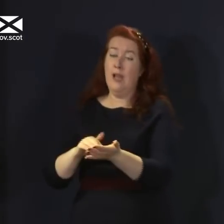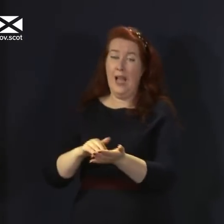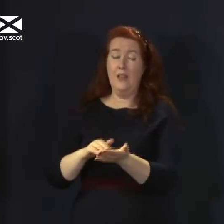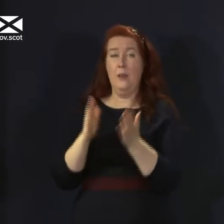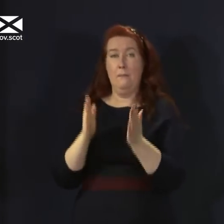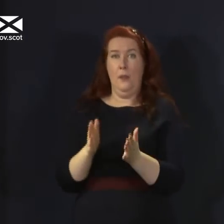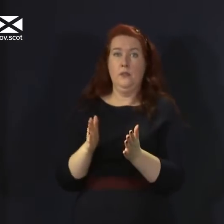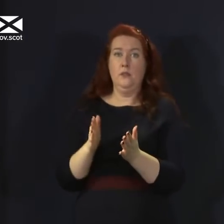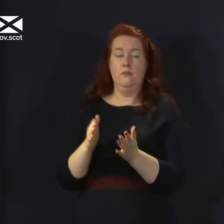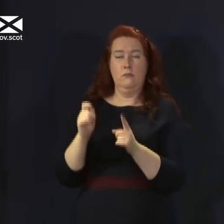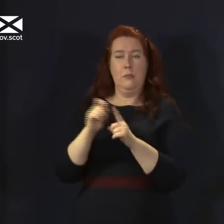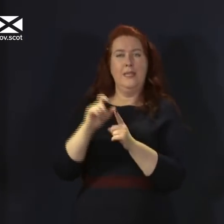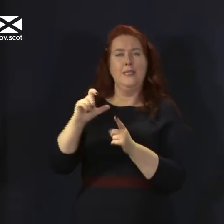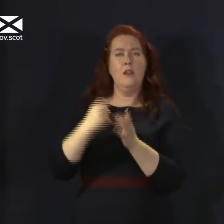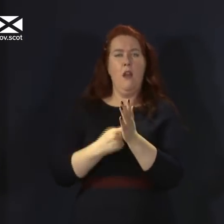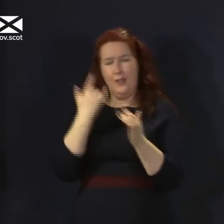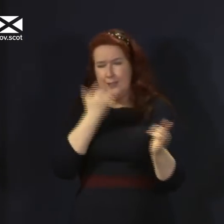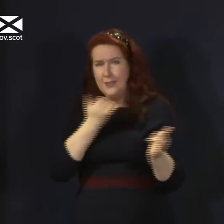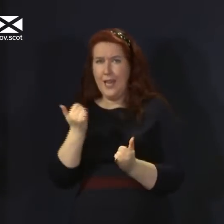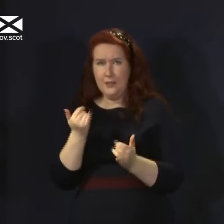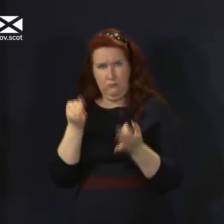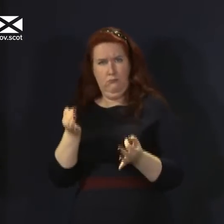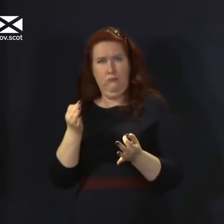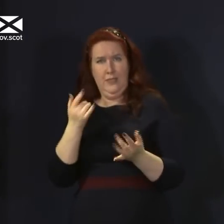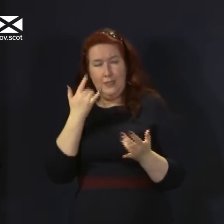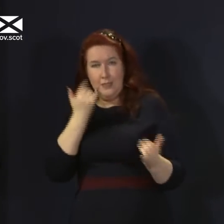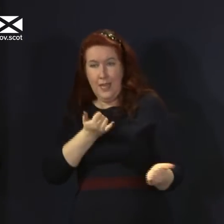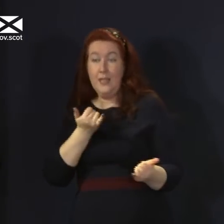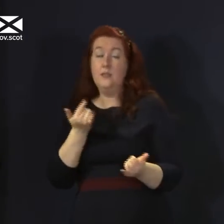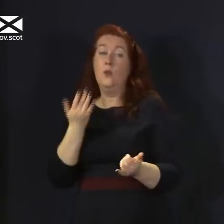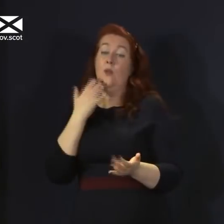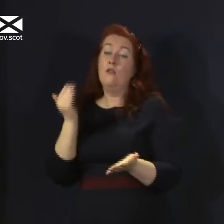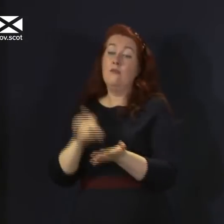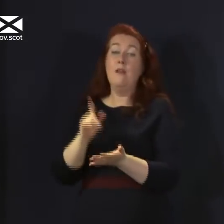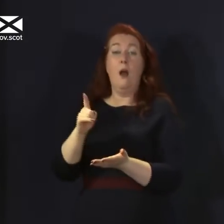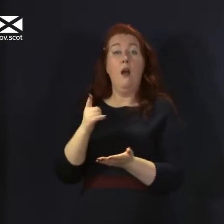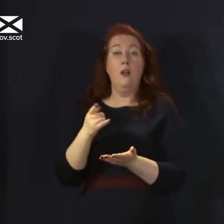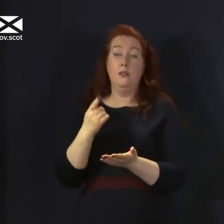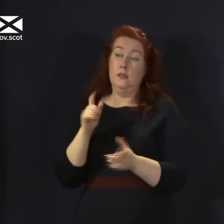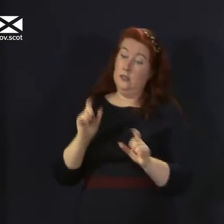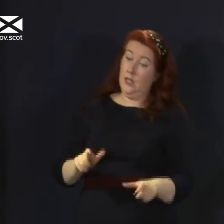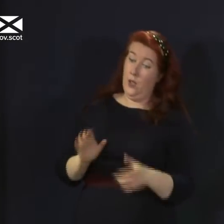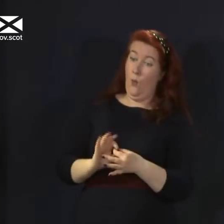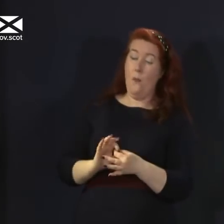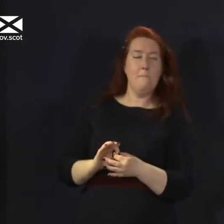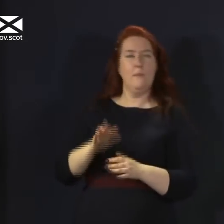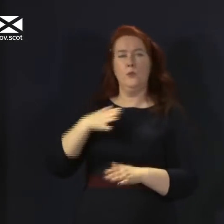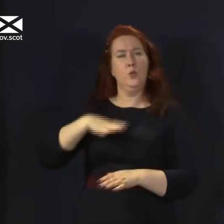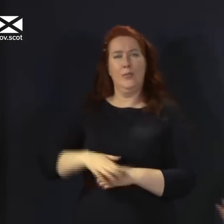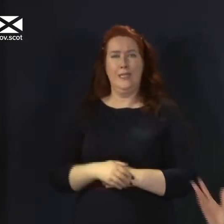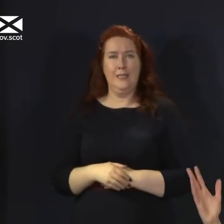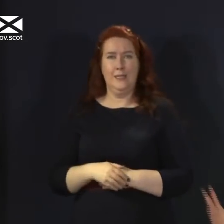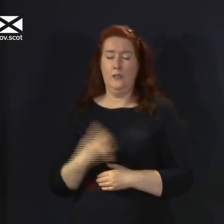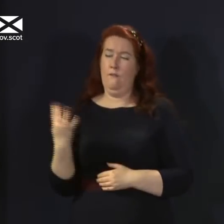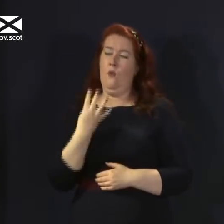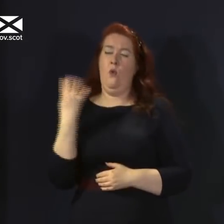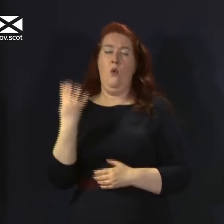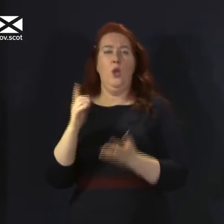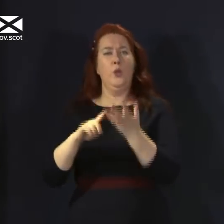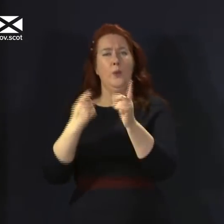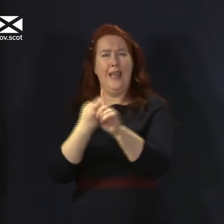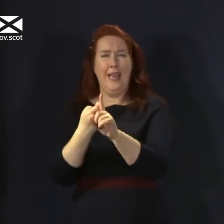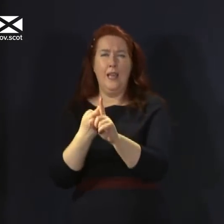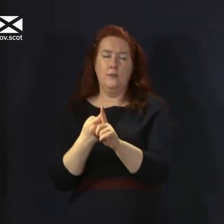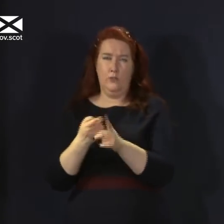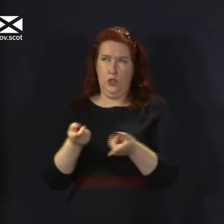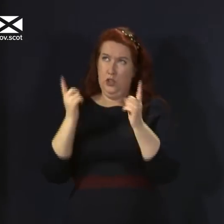test shortly after your arrival, but you won't be required to self-isolate. The 4 UK Chief Medical Officers, and Gregor